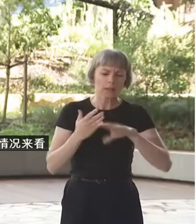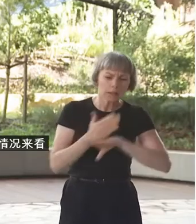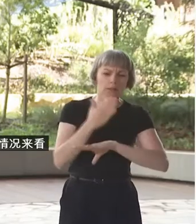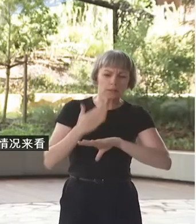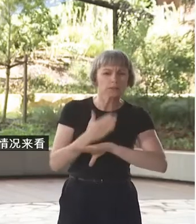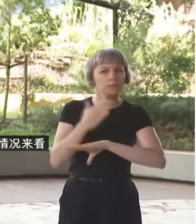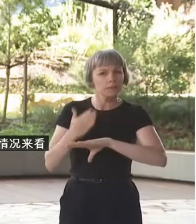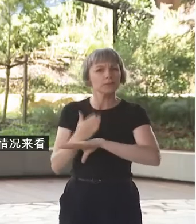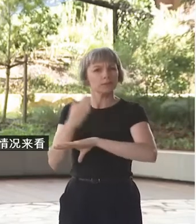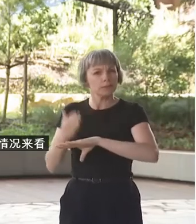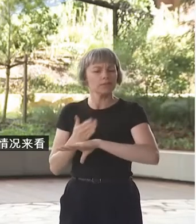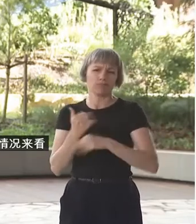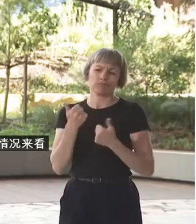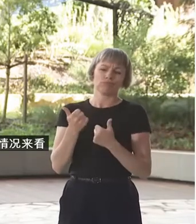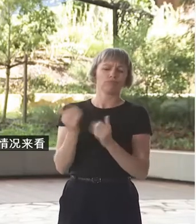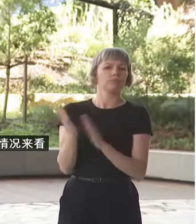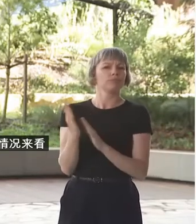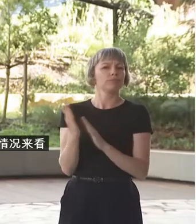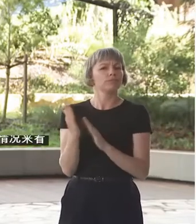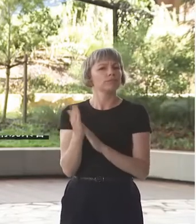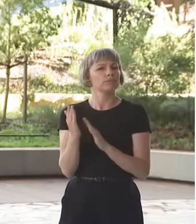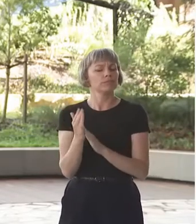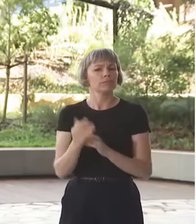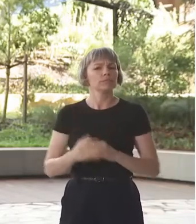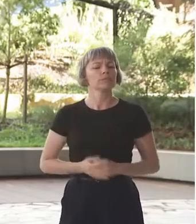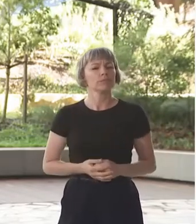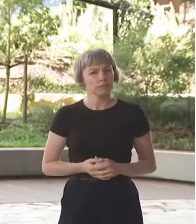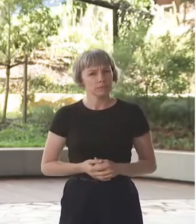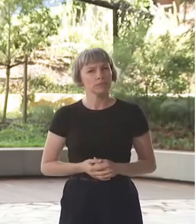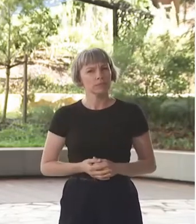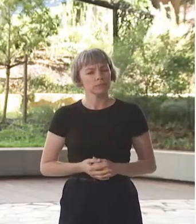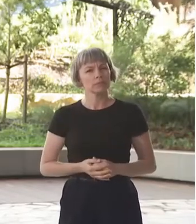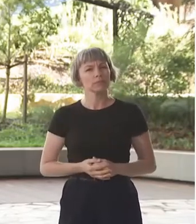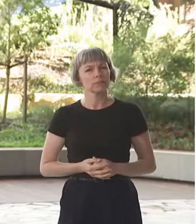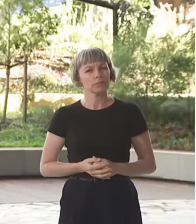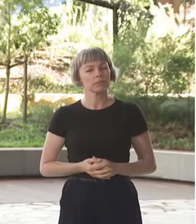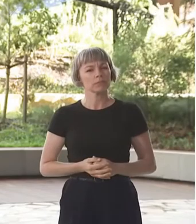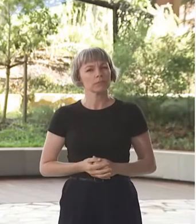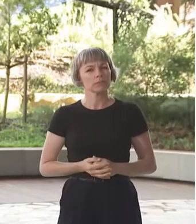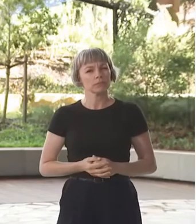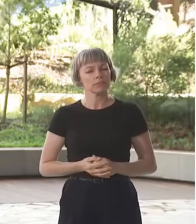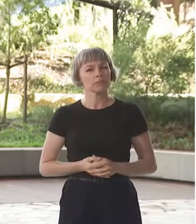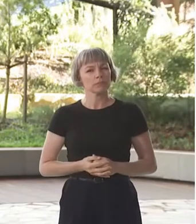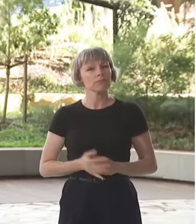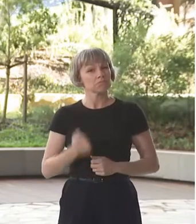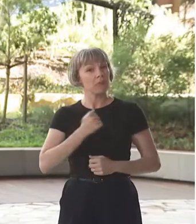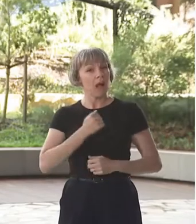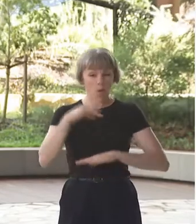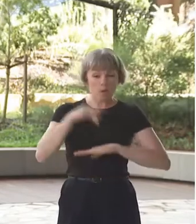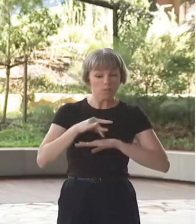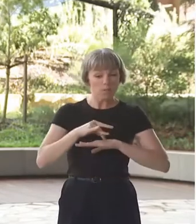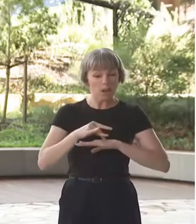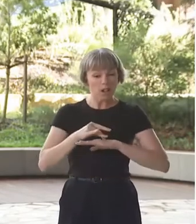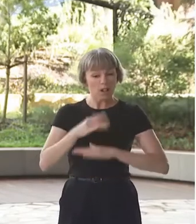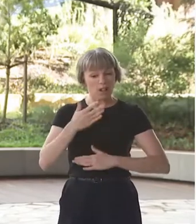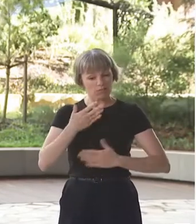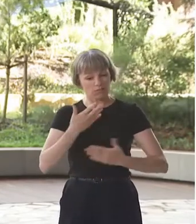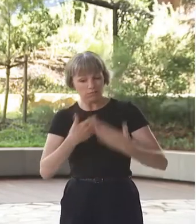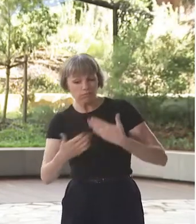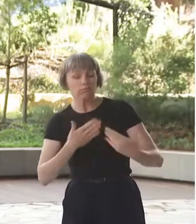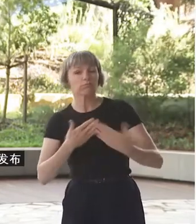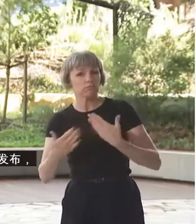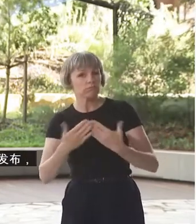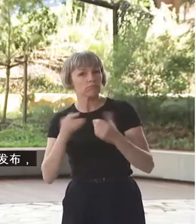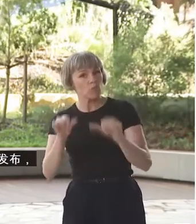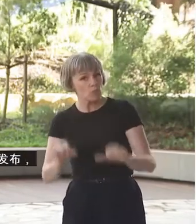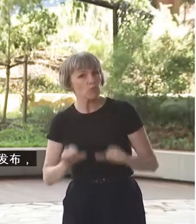that we should have confidence that we have the capacity within our system. Those models are there, the tracking is